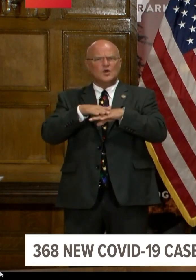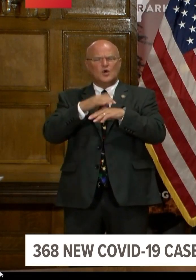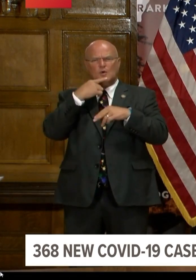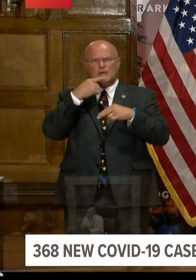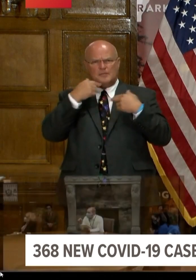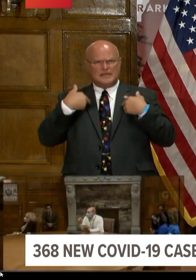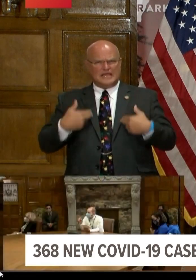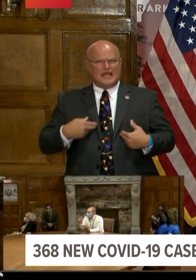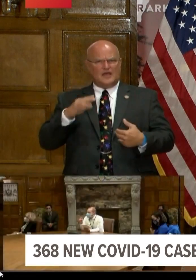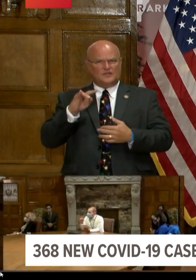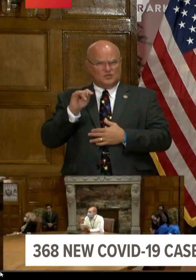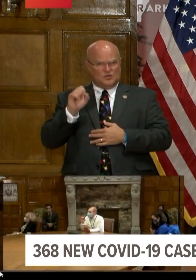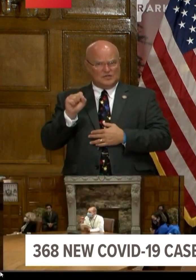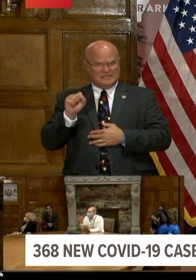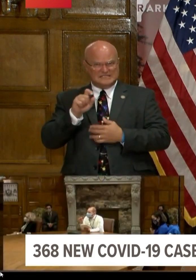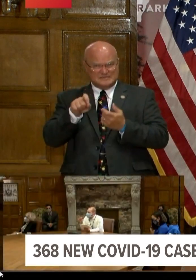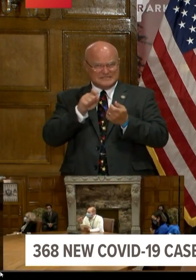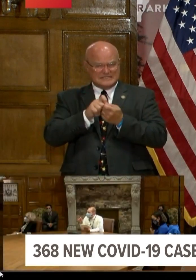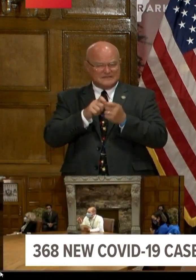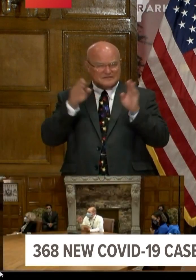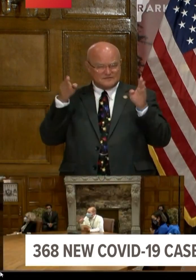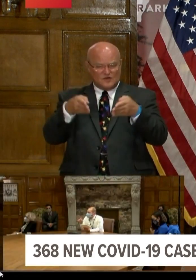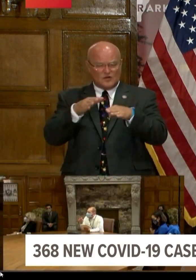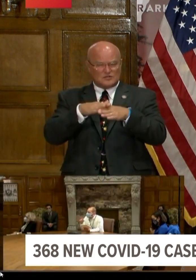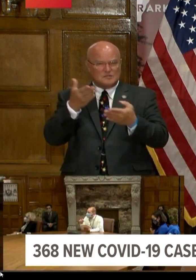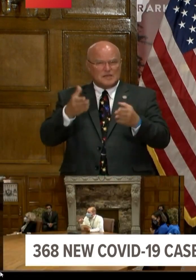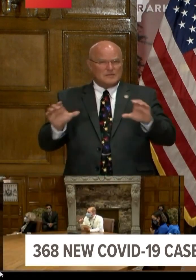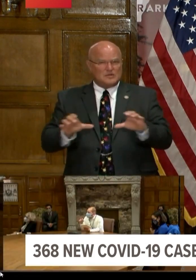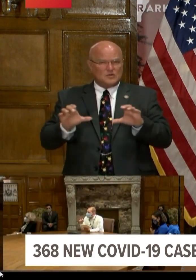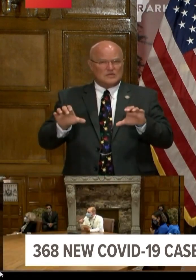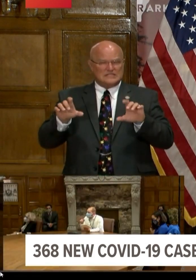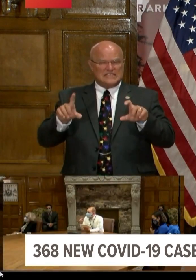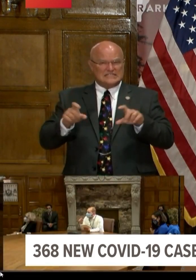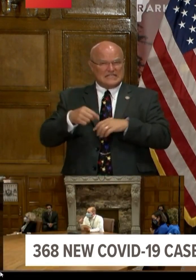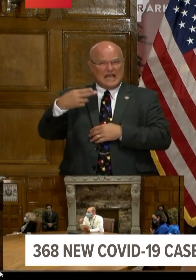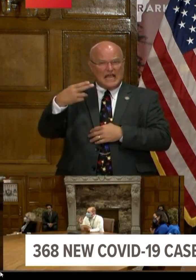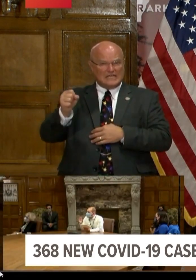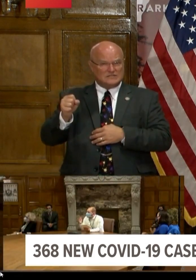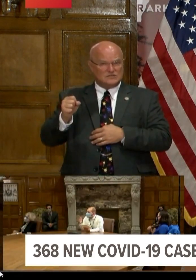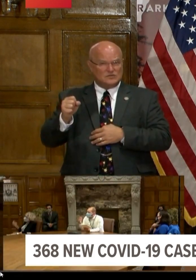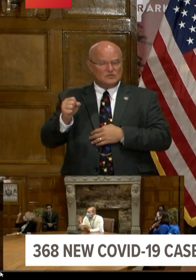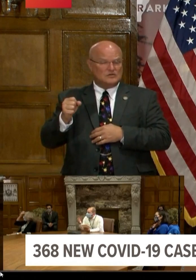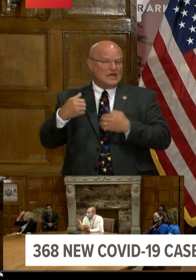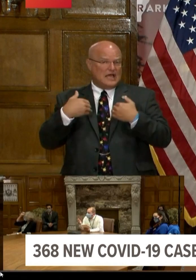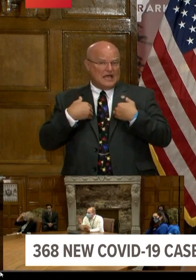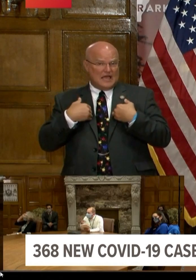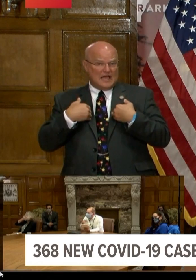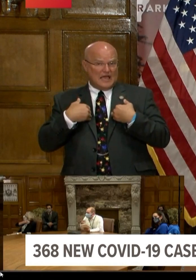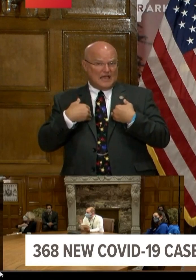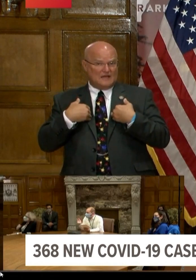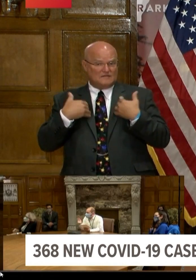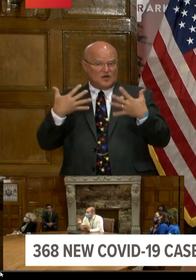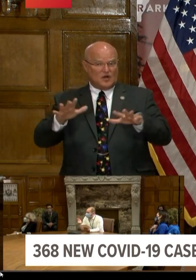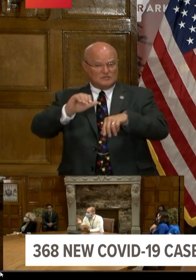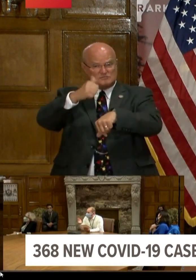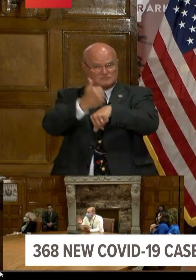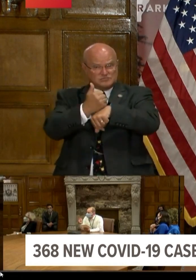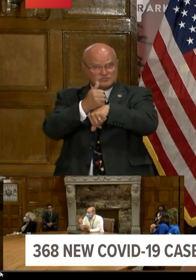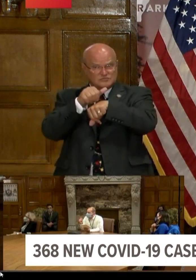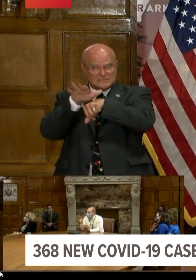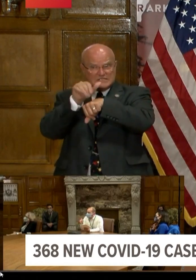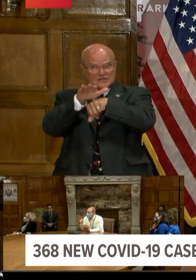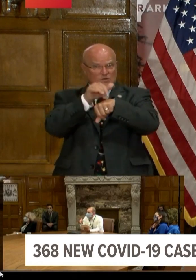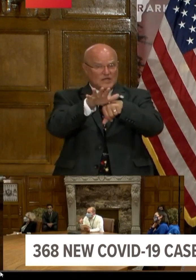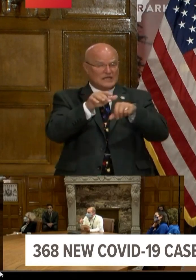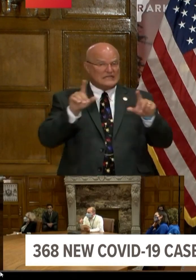health units, specifically with a focus on maybe doing testing in the high schools. Can we get an update on how many of those have been shipped around the state and how many